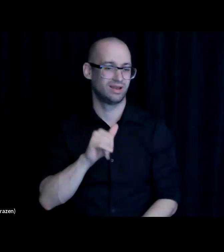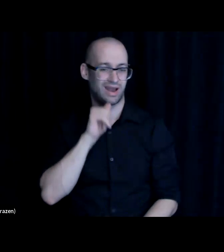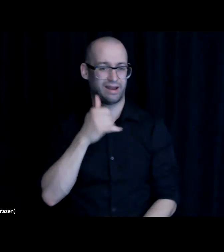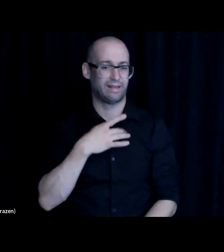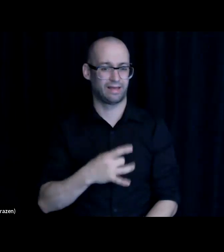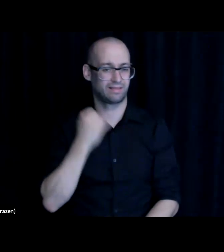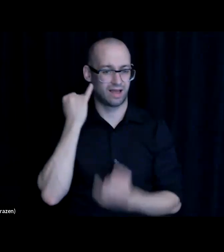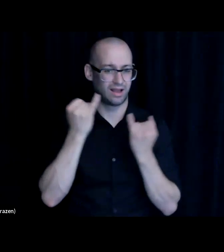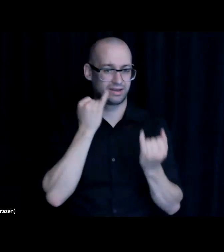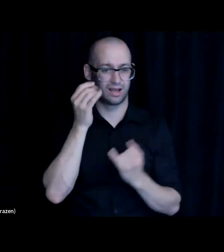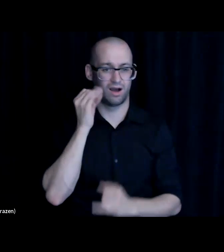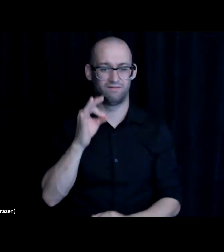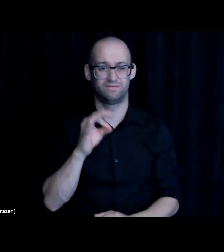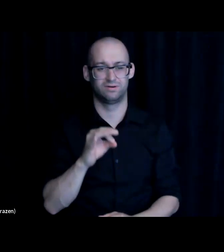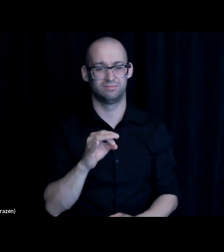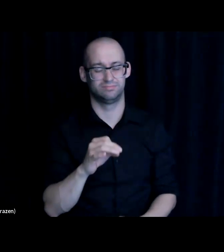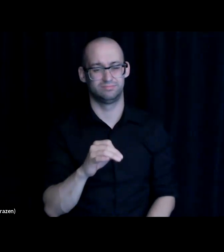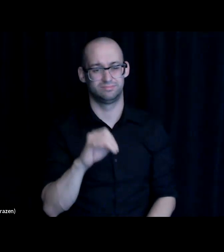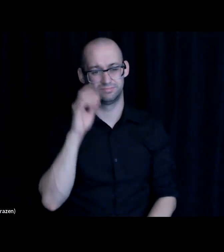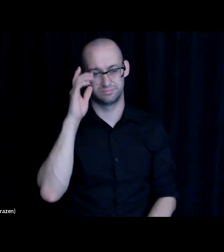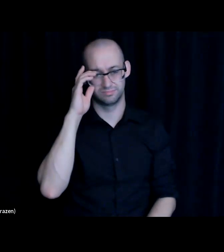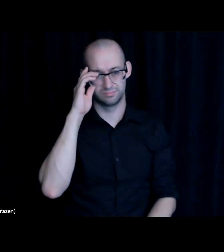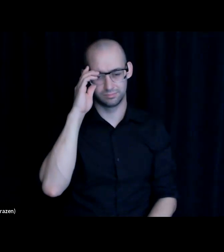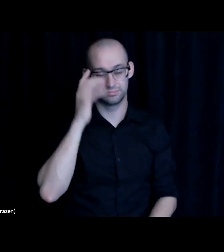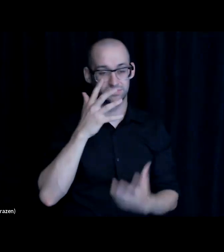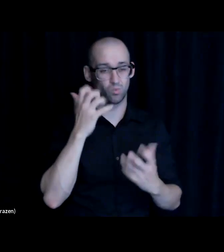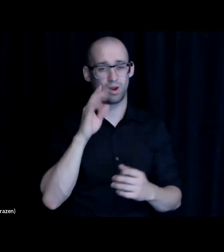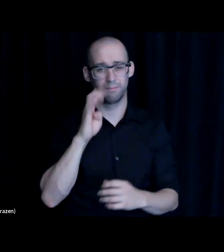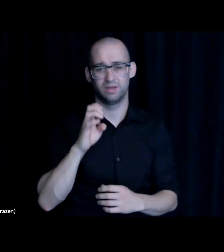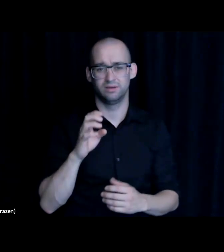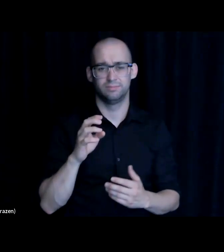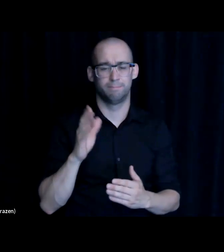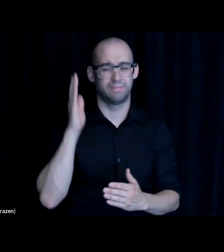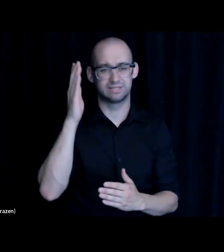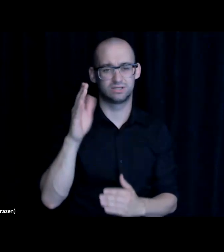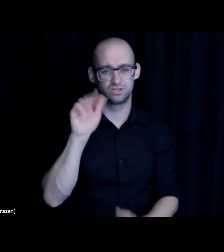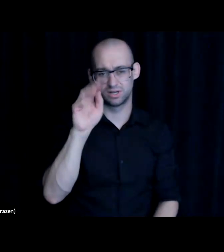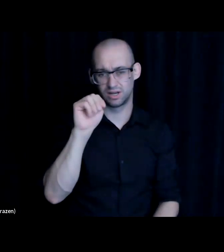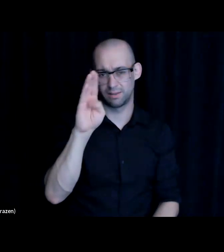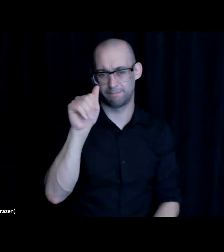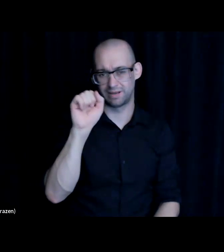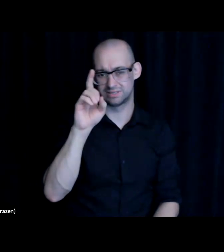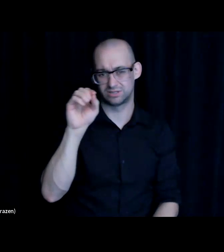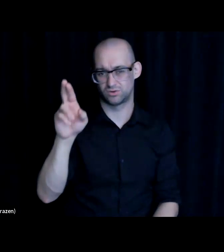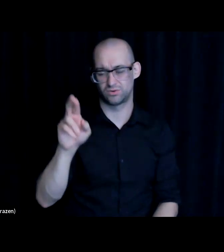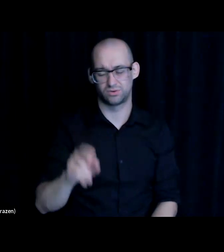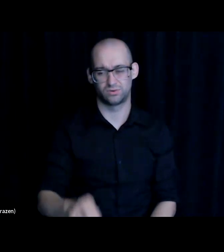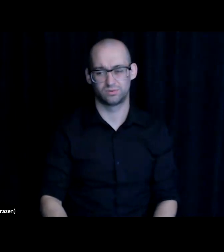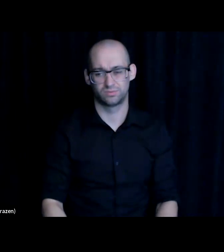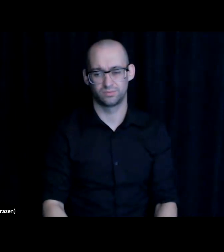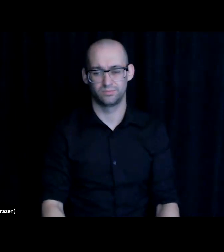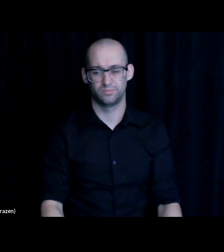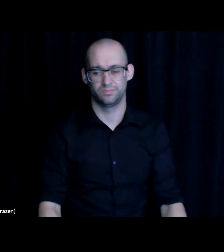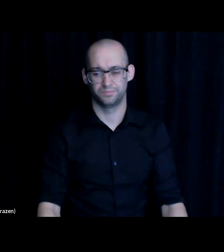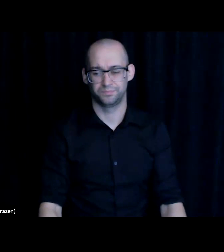idea of just being completely off of social media, but really wanted to be the ambassadors of showing positive social media presence. And so from